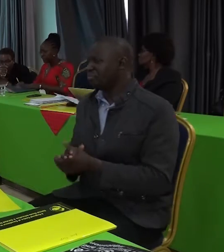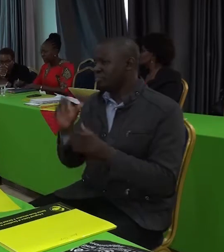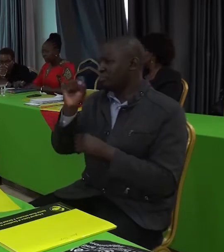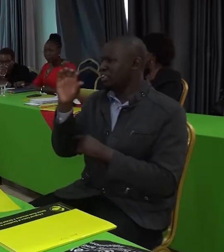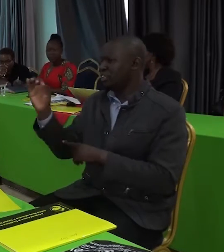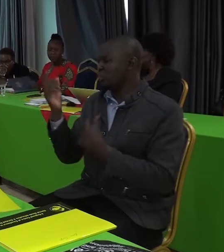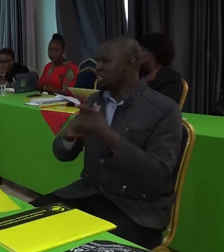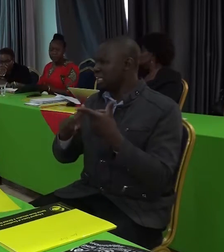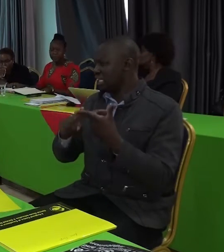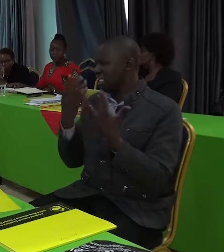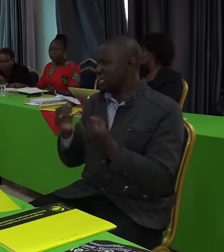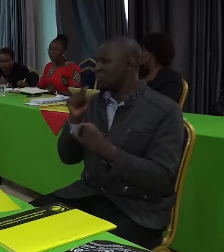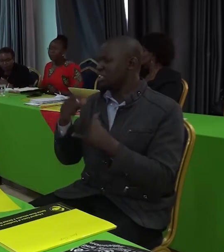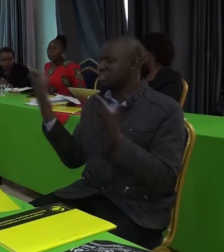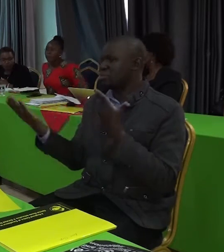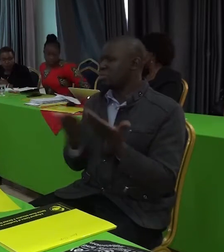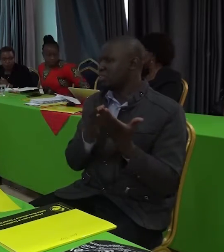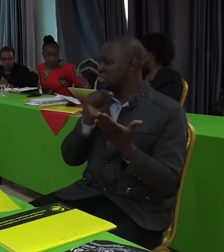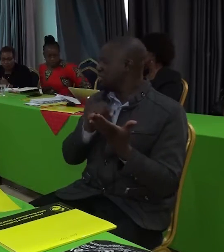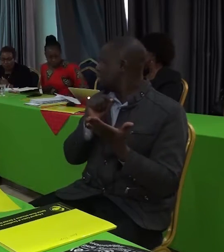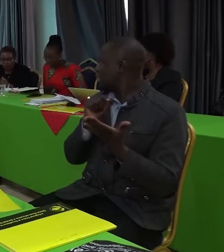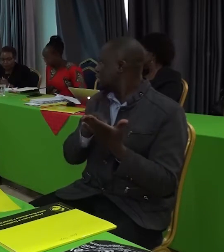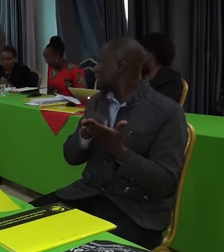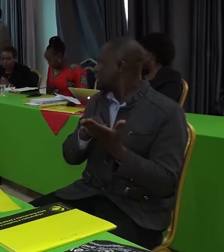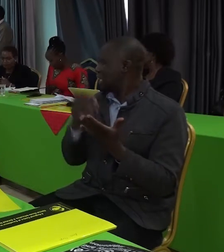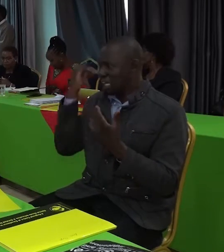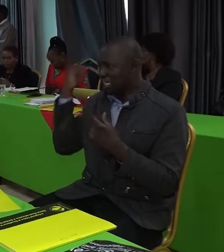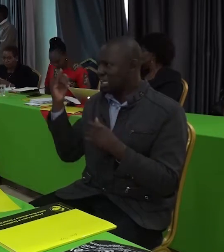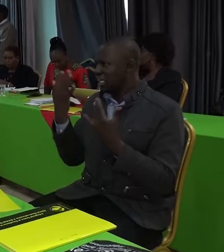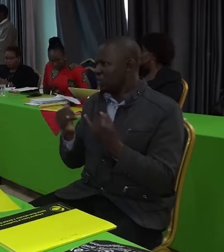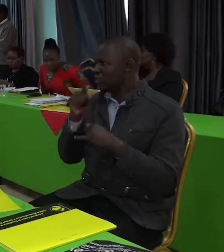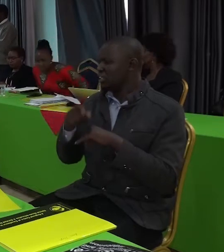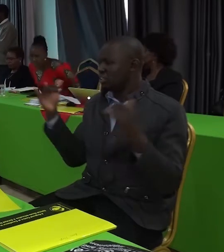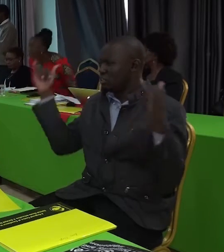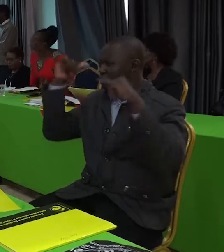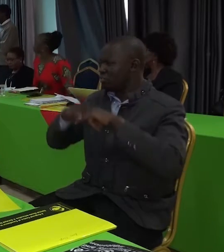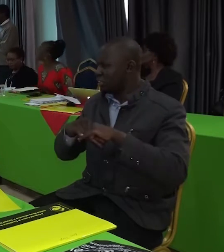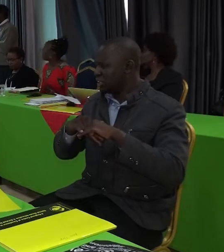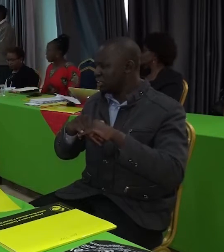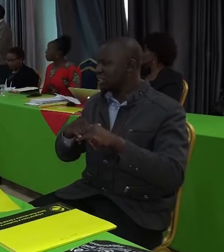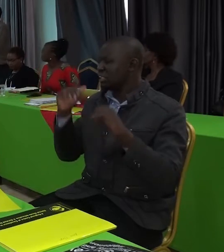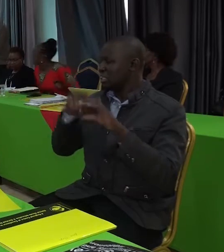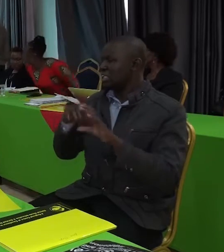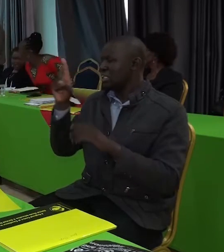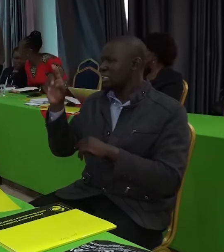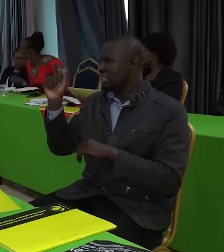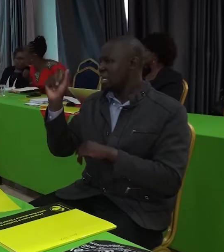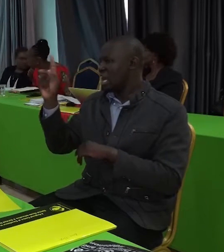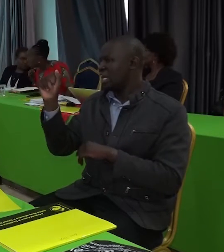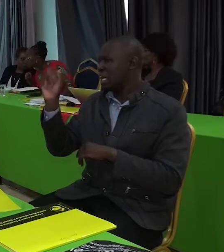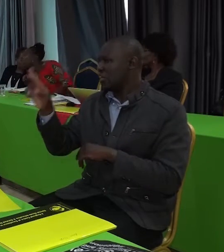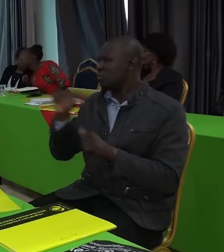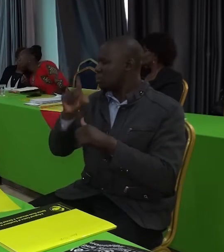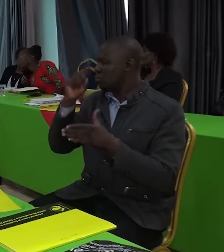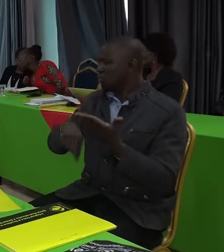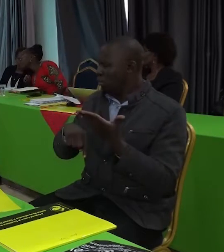So then it brought that one forward. This was a landmark conference in the development of thinking about inclusive education.